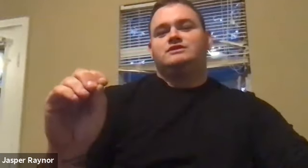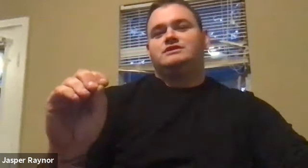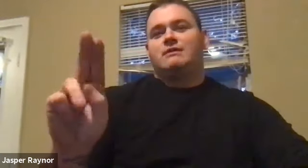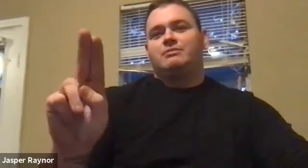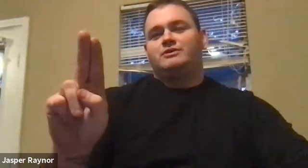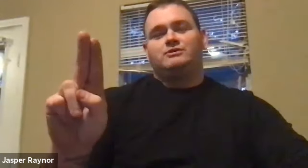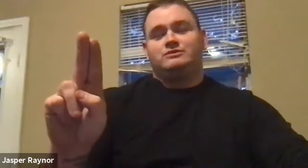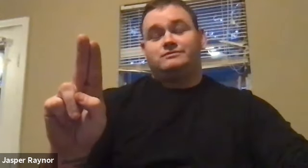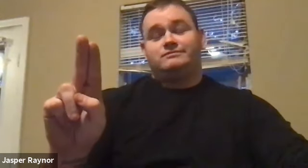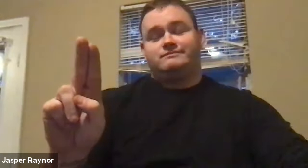H-O-W.